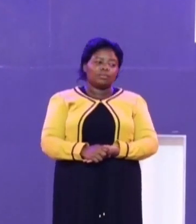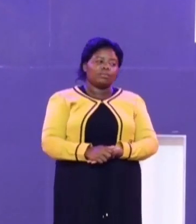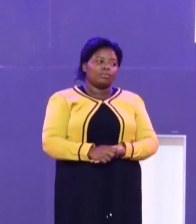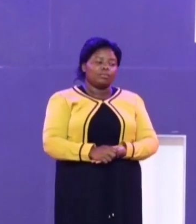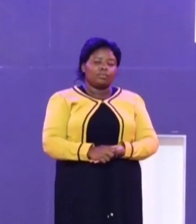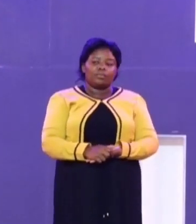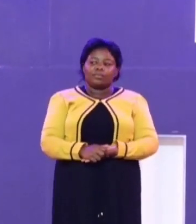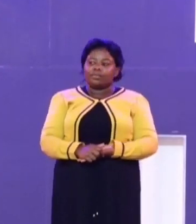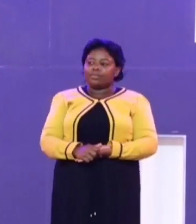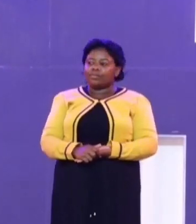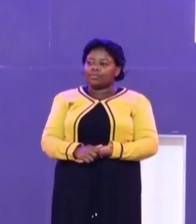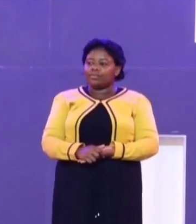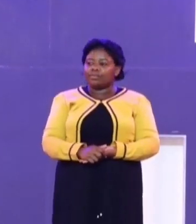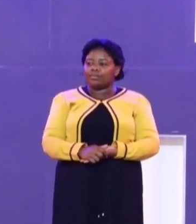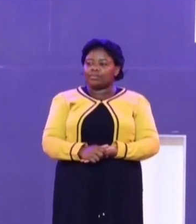Where are we?